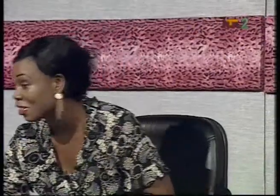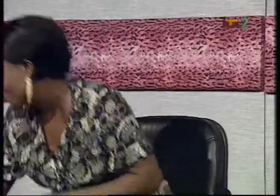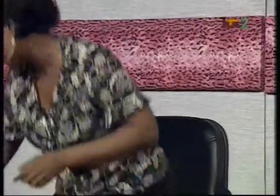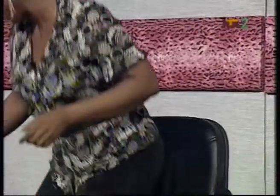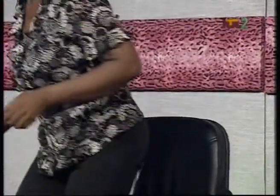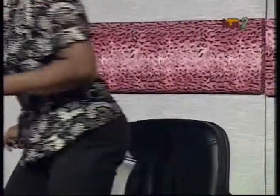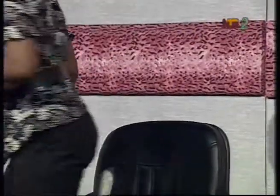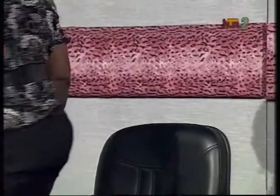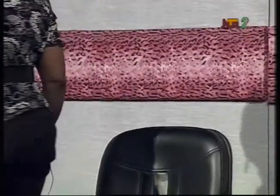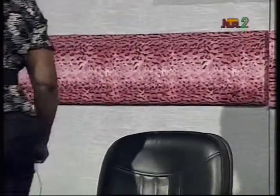books are.